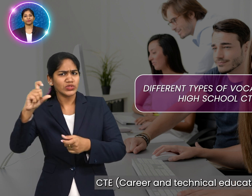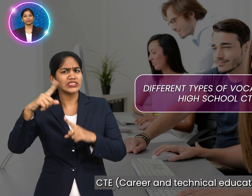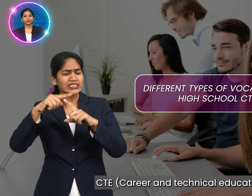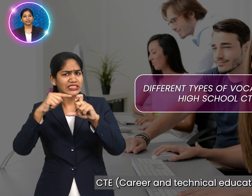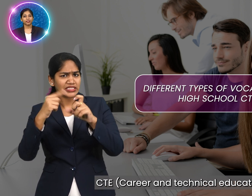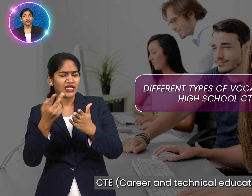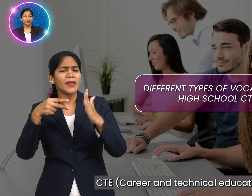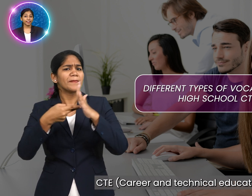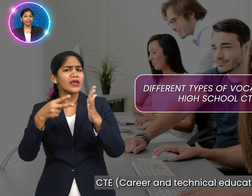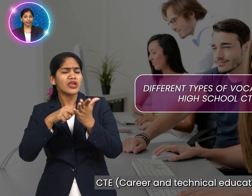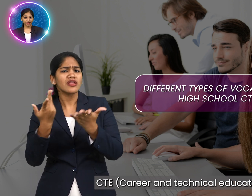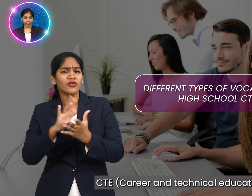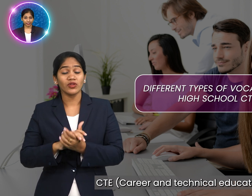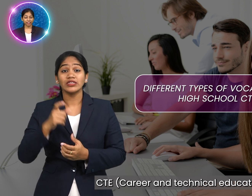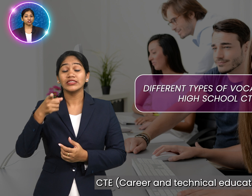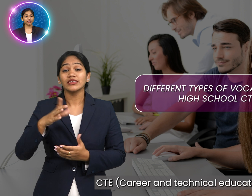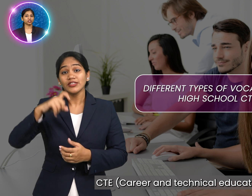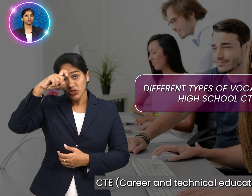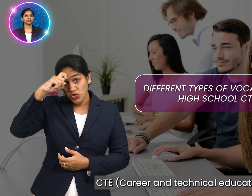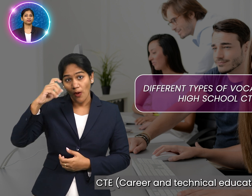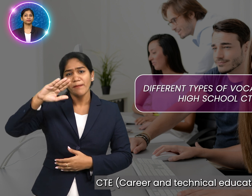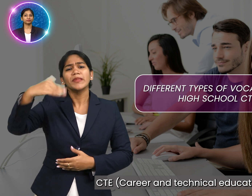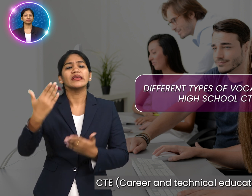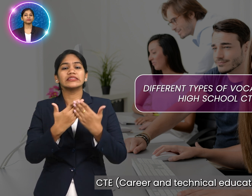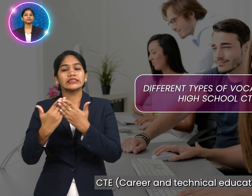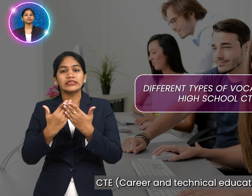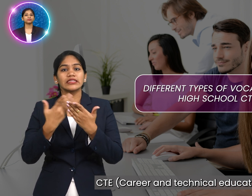CTE, Career and Technical Education.